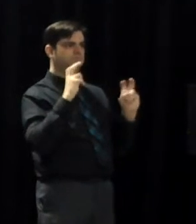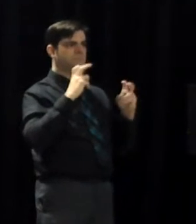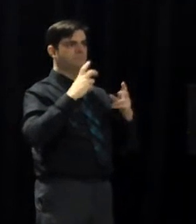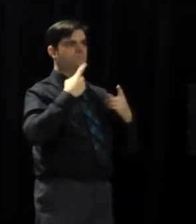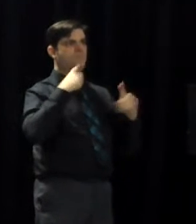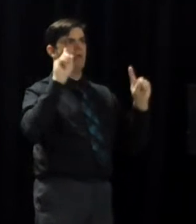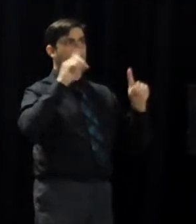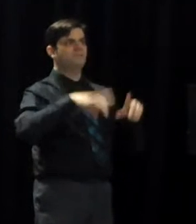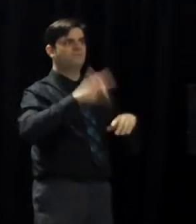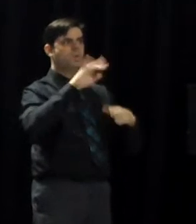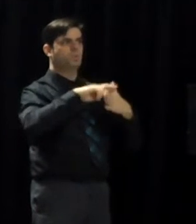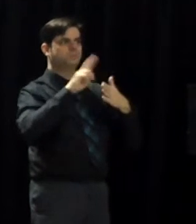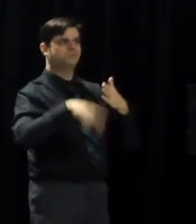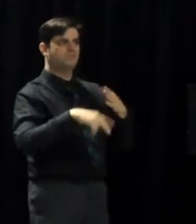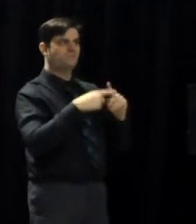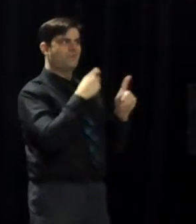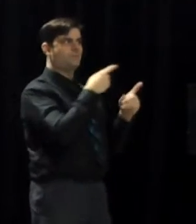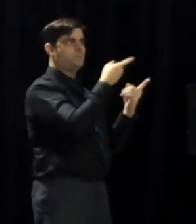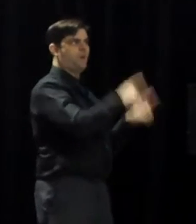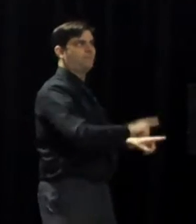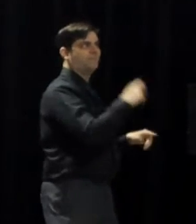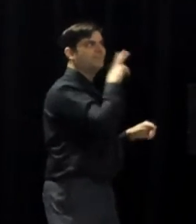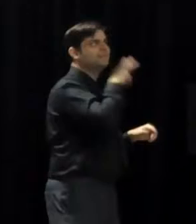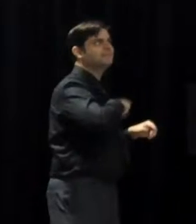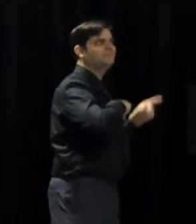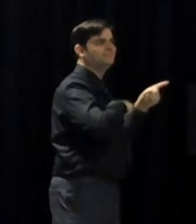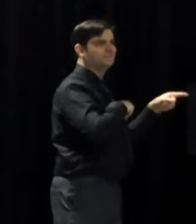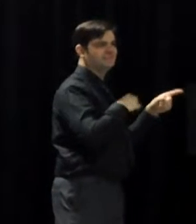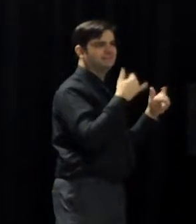work on our infrastructure